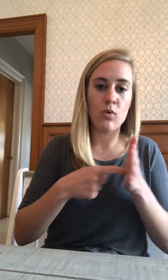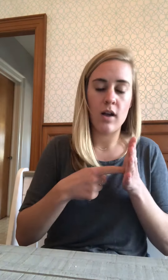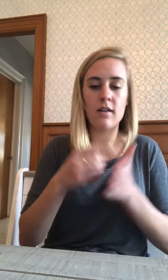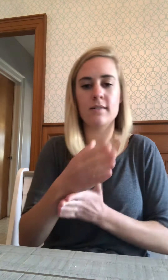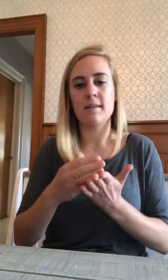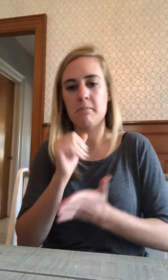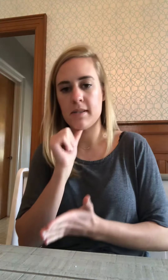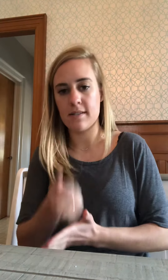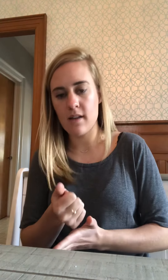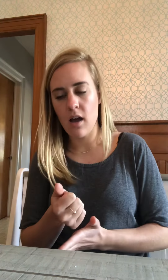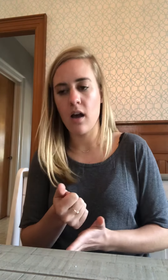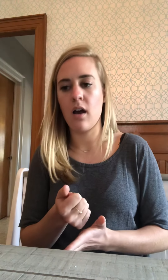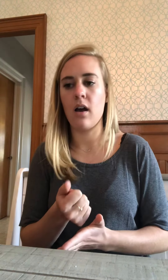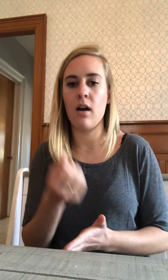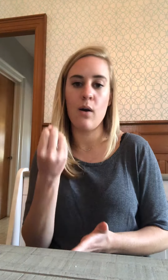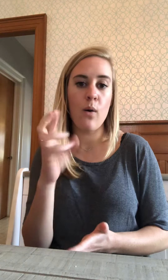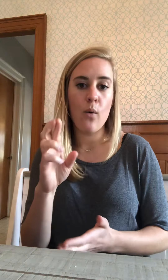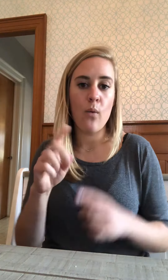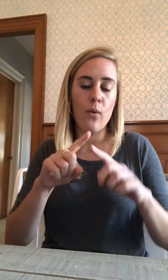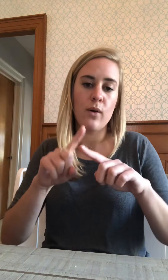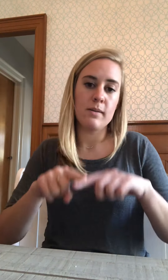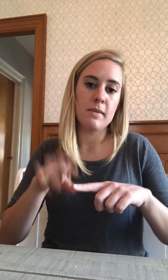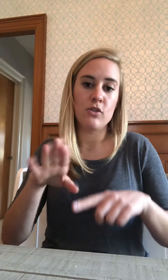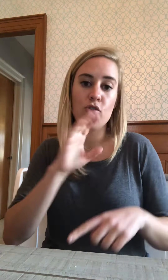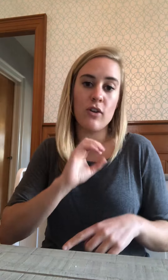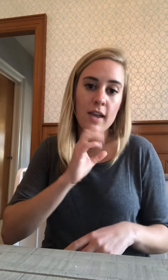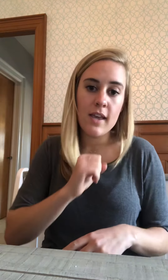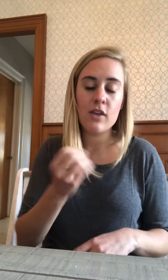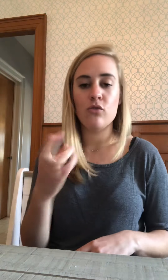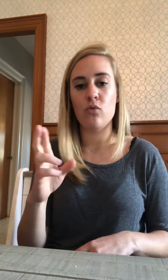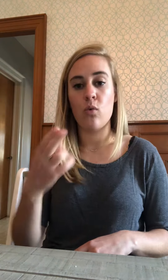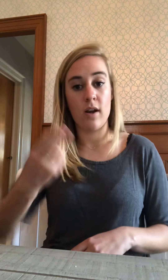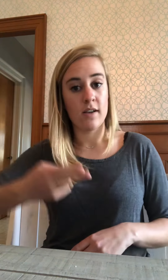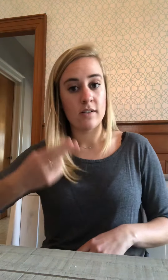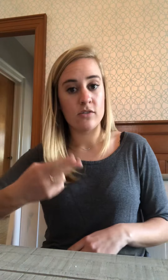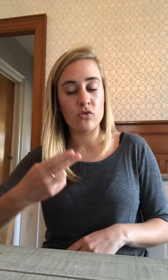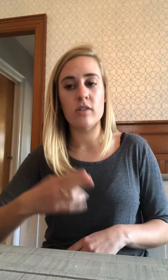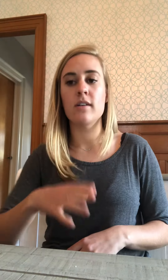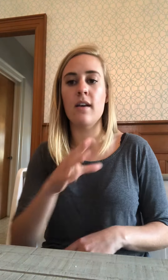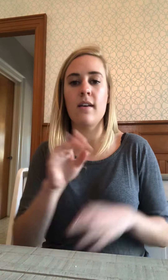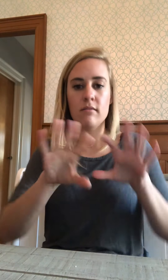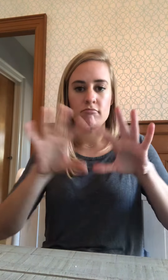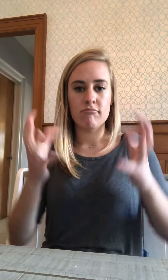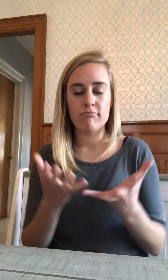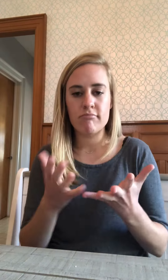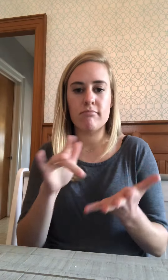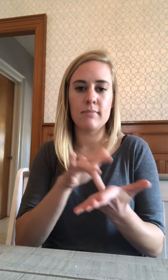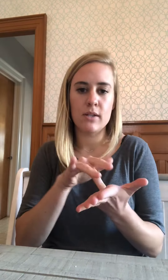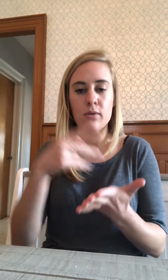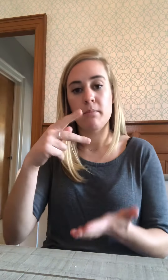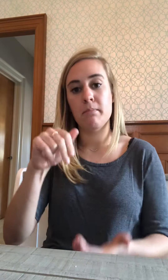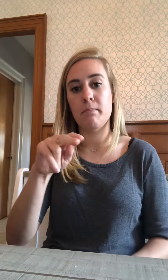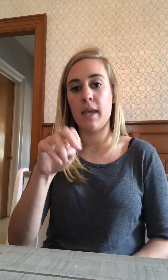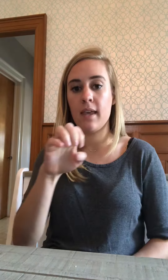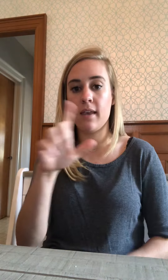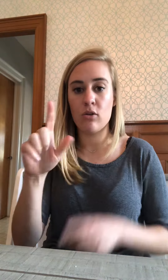required by age or by history. You need a comprehensive metabolic panel, and you really need to have some idea what